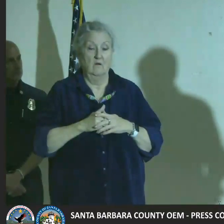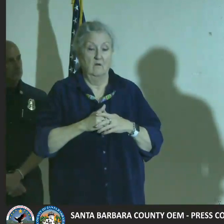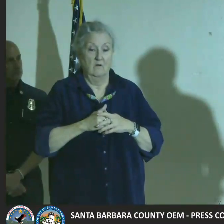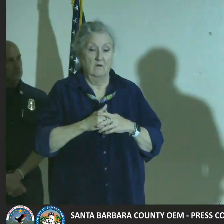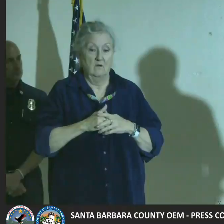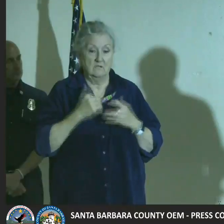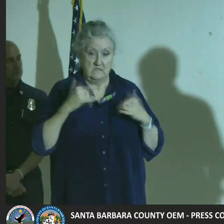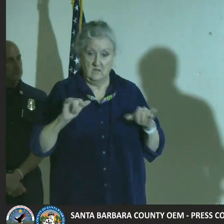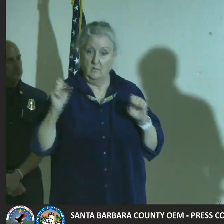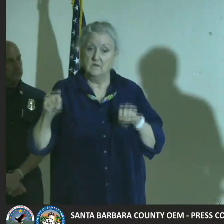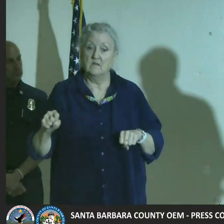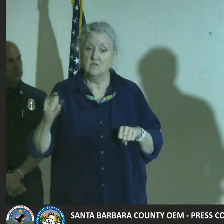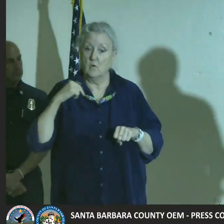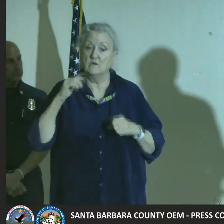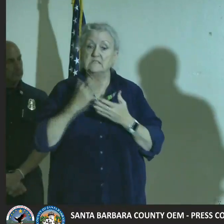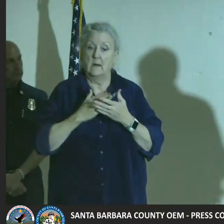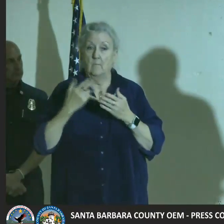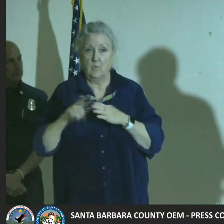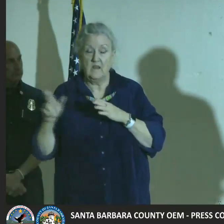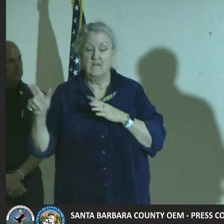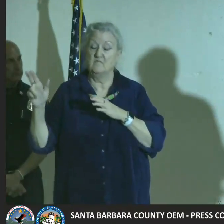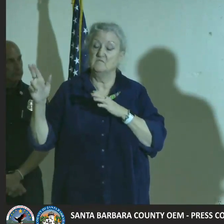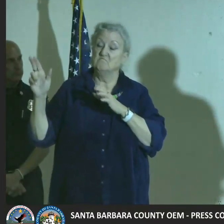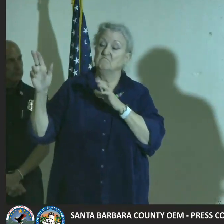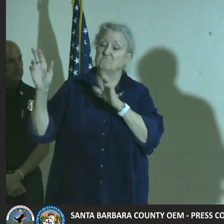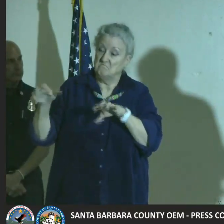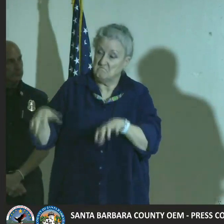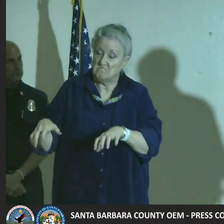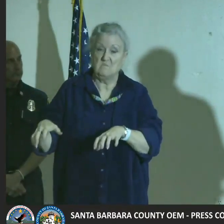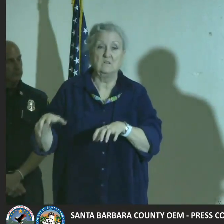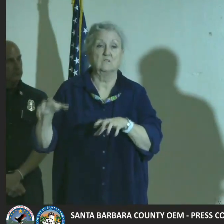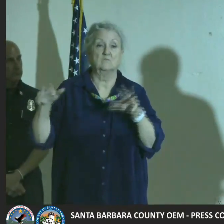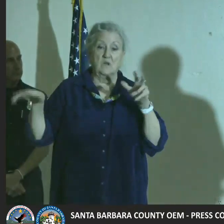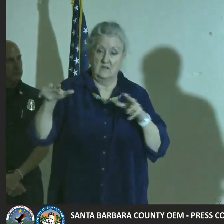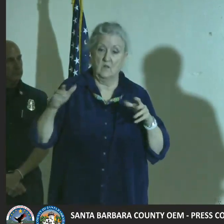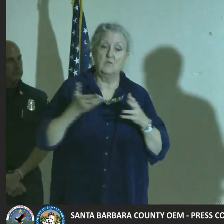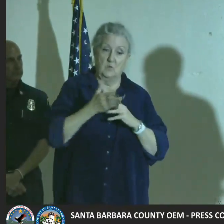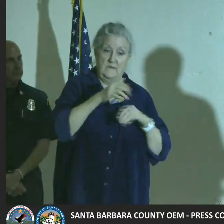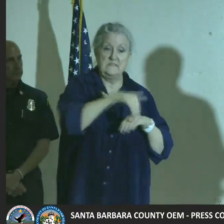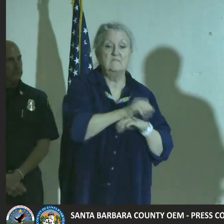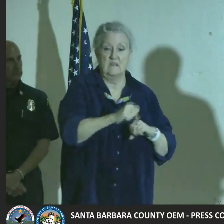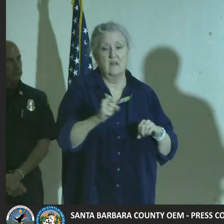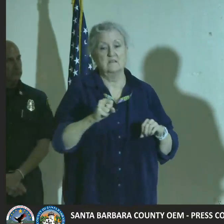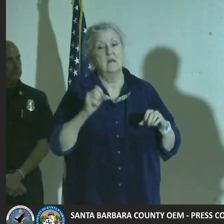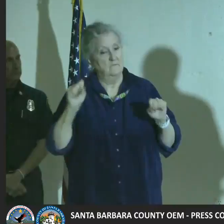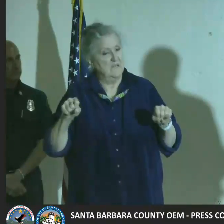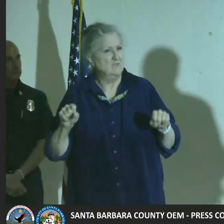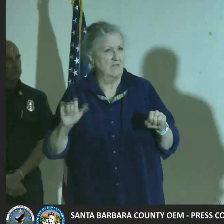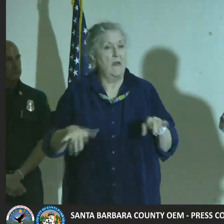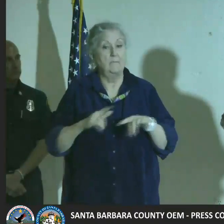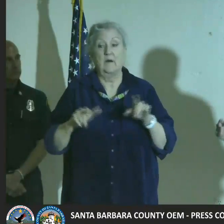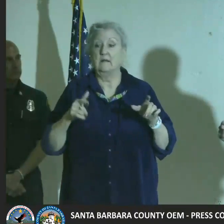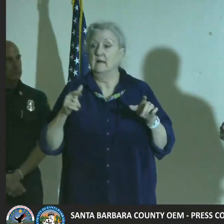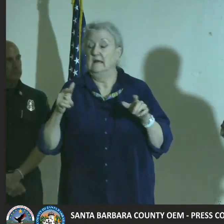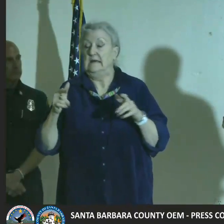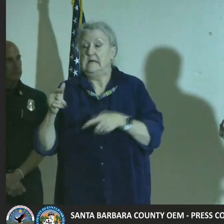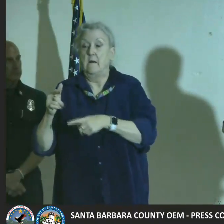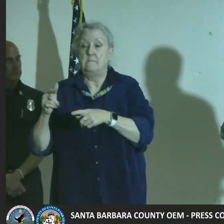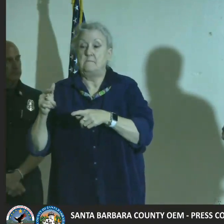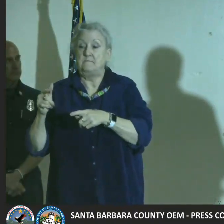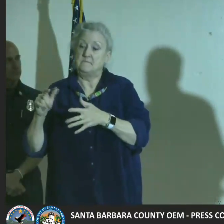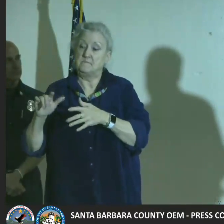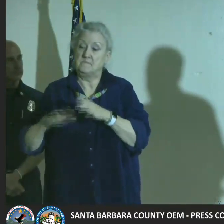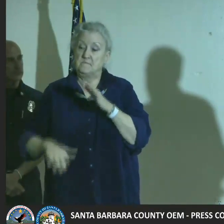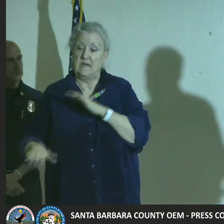is still that potential for some brief, moderate, and heavy showers through this evening. But again, based on what we've seen and